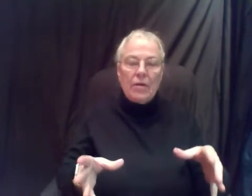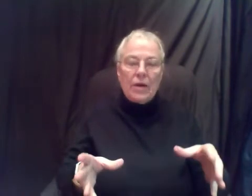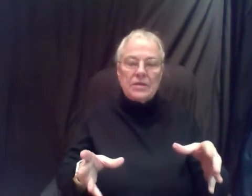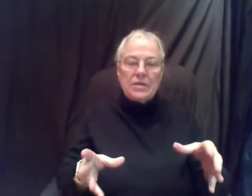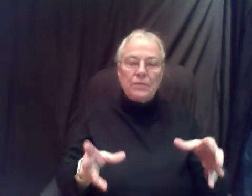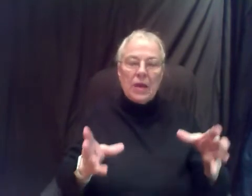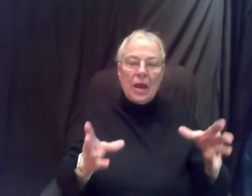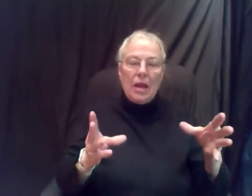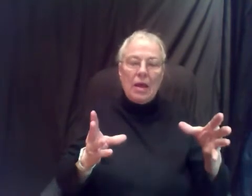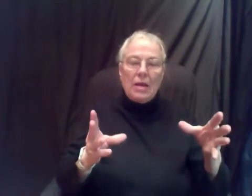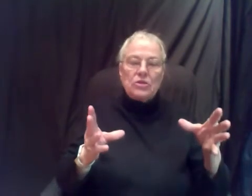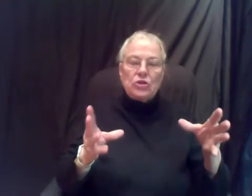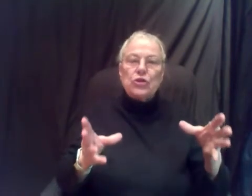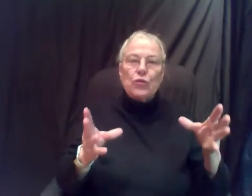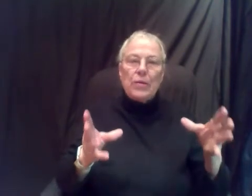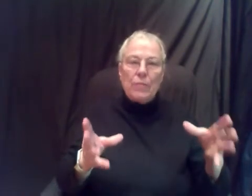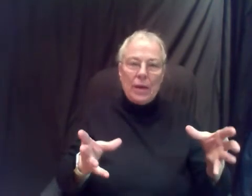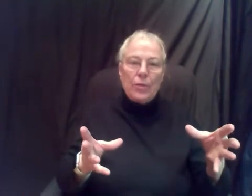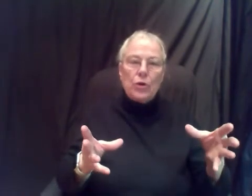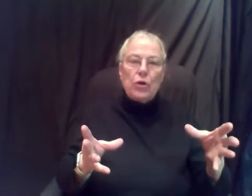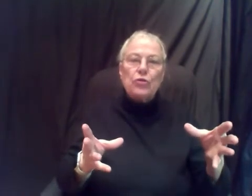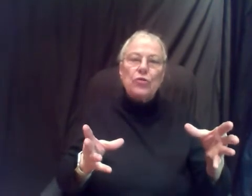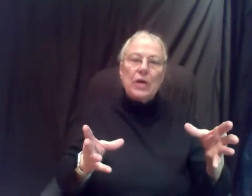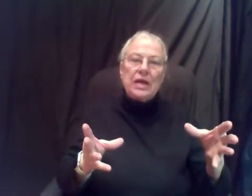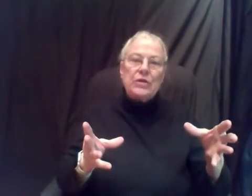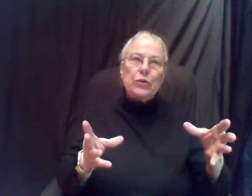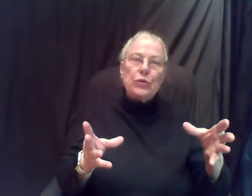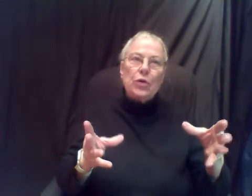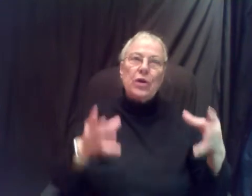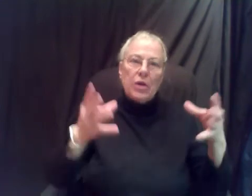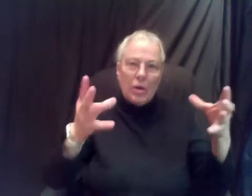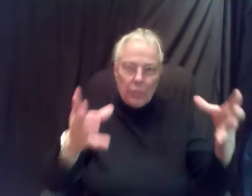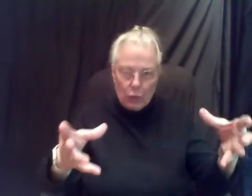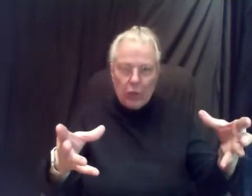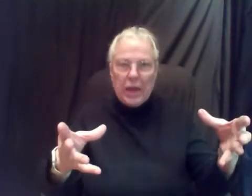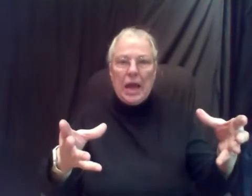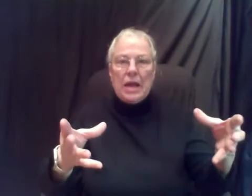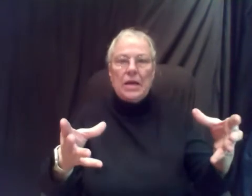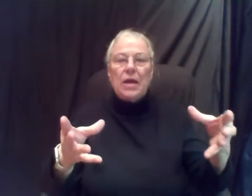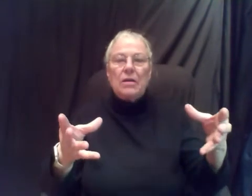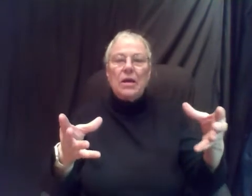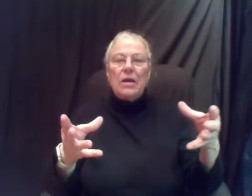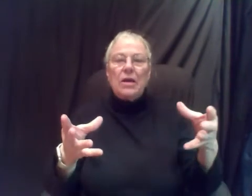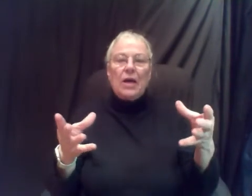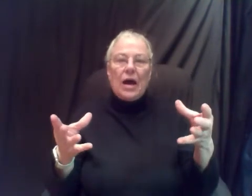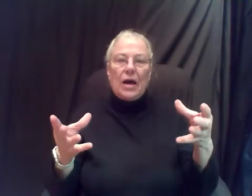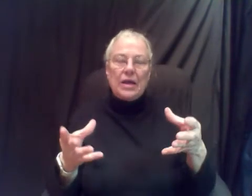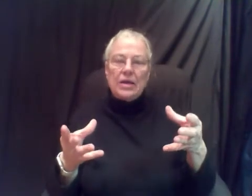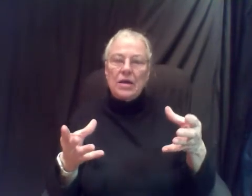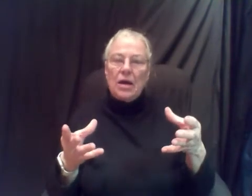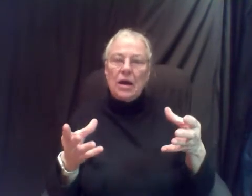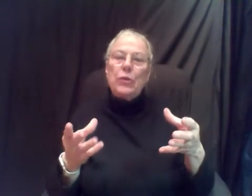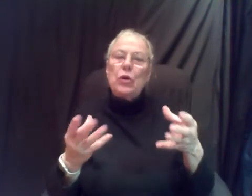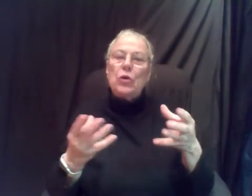areas. Just remember, you're trying to communicate, and anytime you